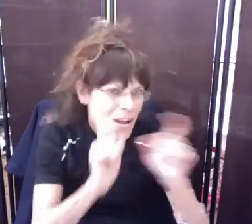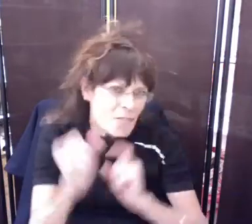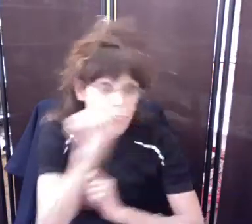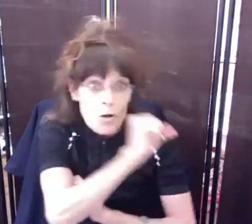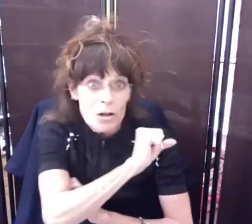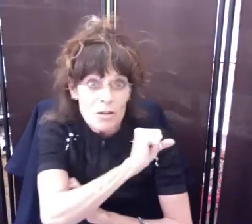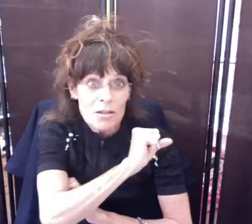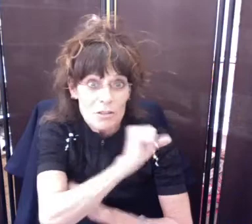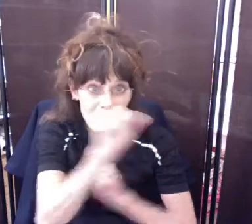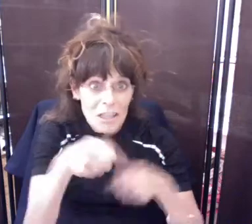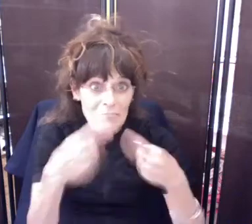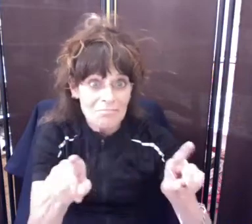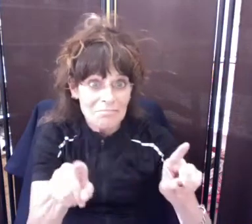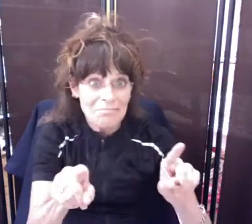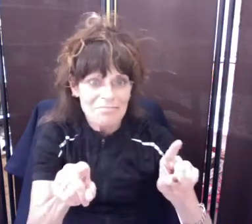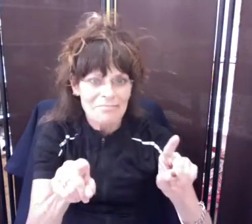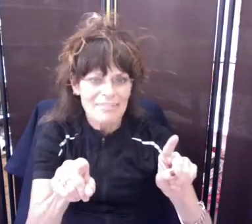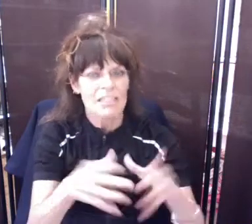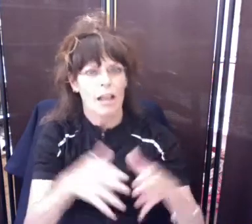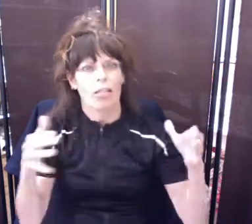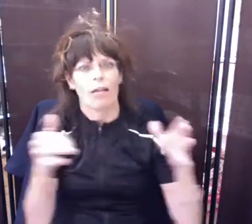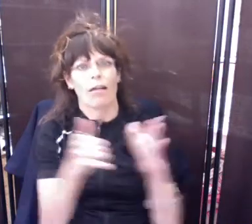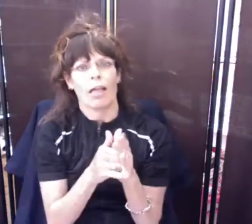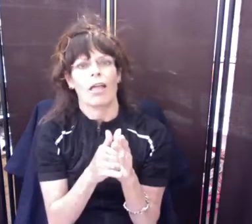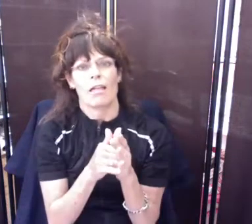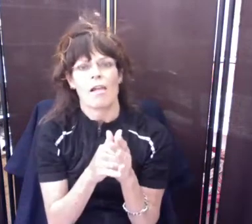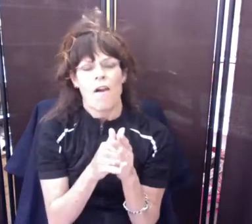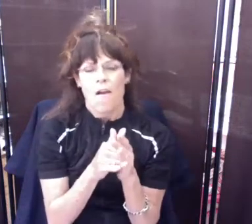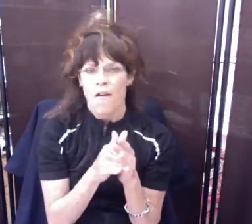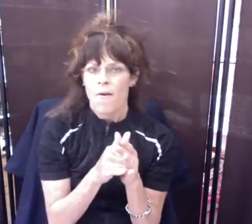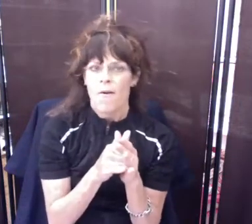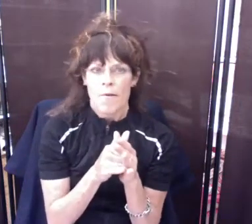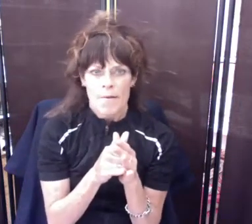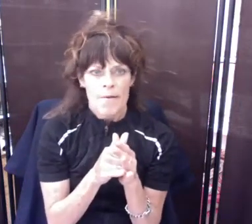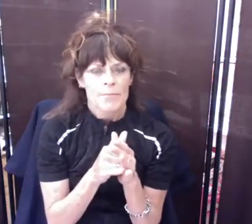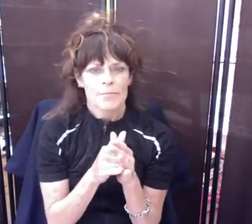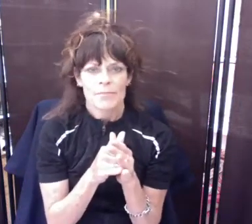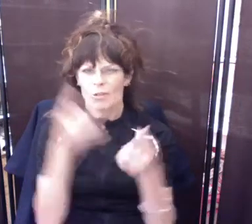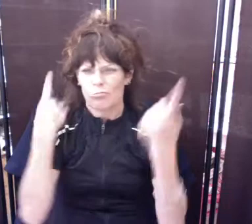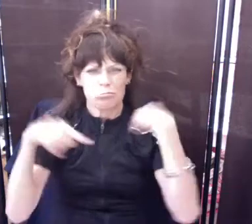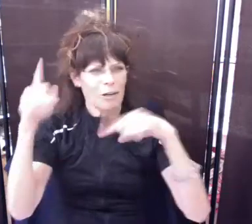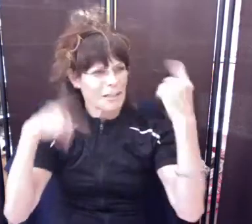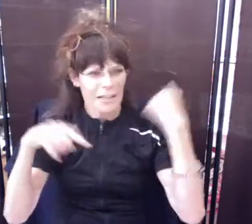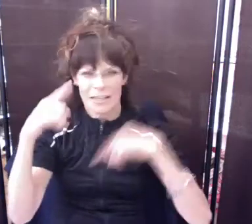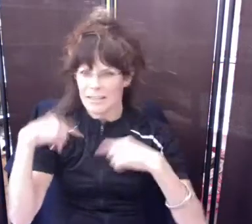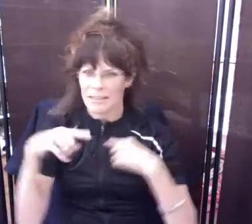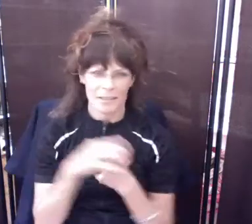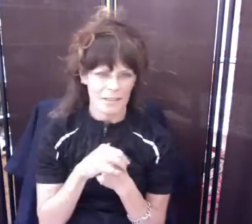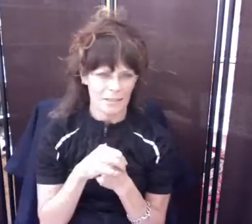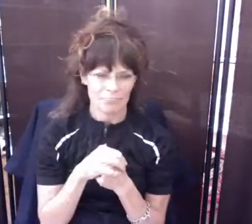it. And I did a lot of that, and I did crazy things. But when I look back,